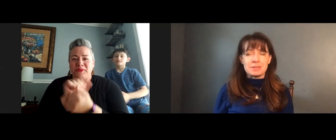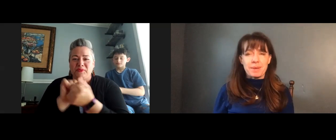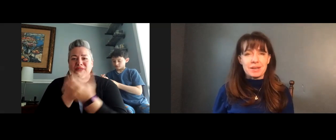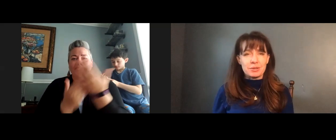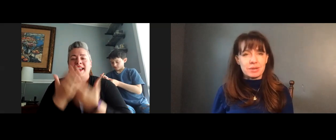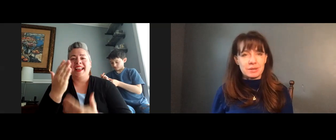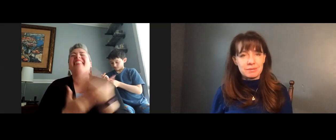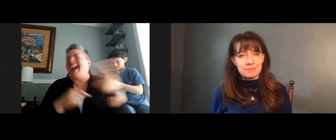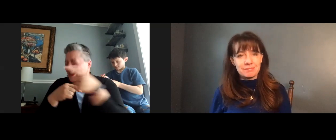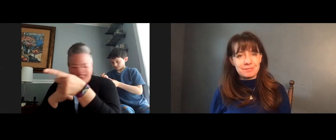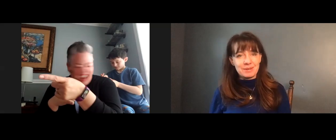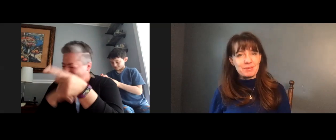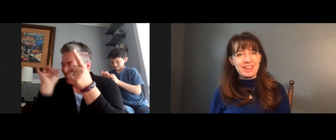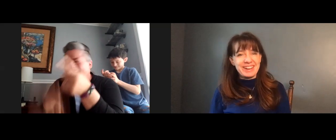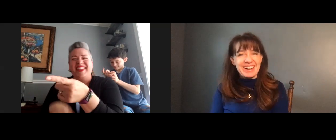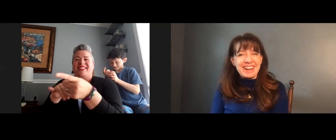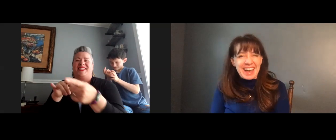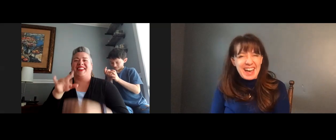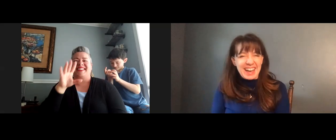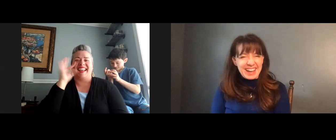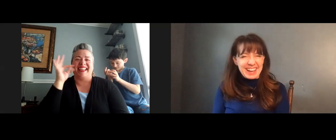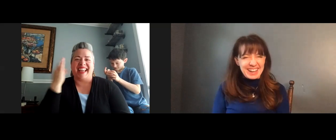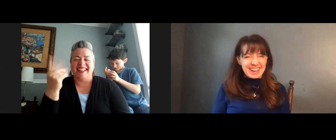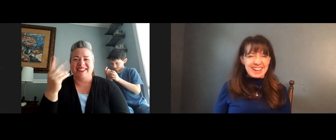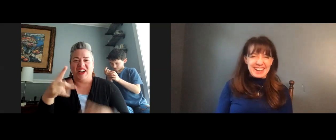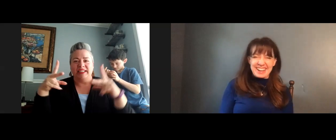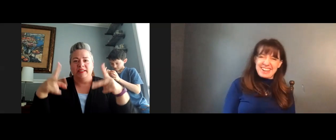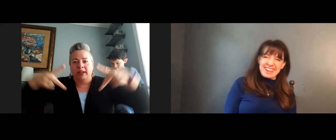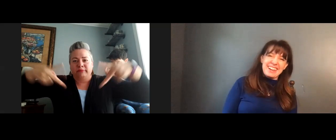cat and dog spayed and neutered i knew that's what you're gonna say